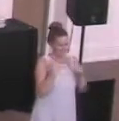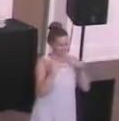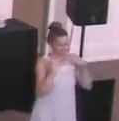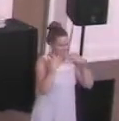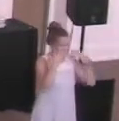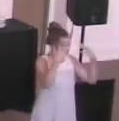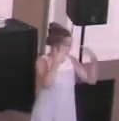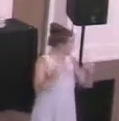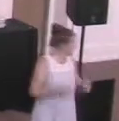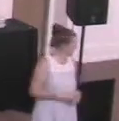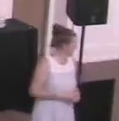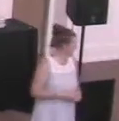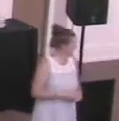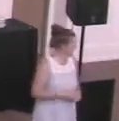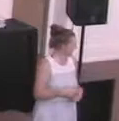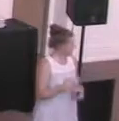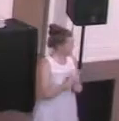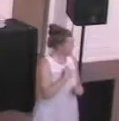lion.